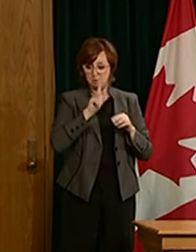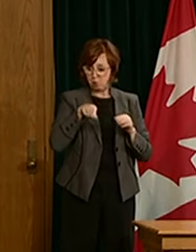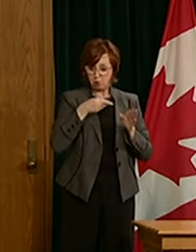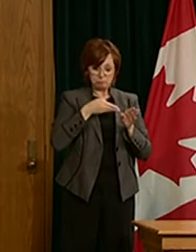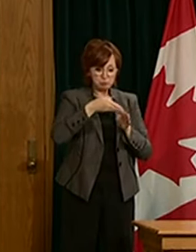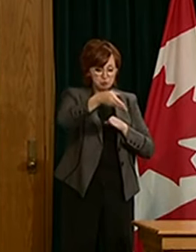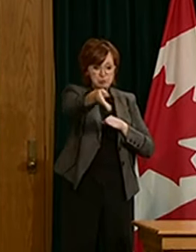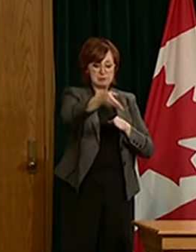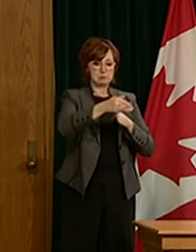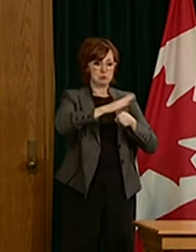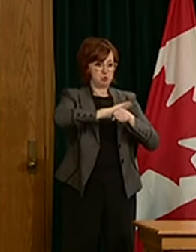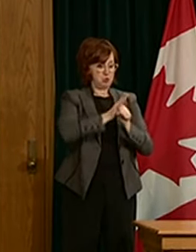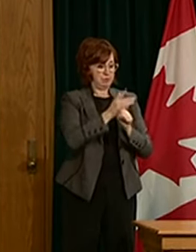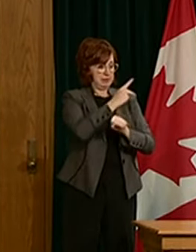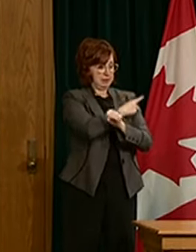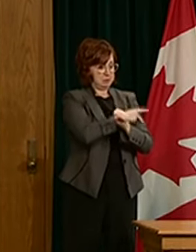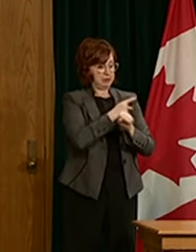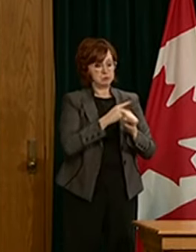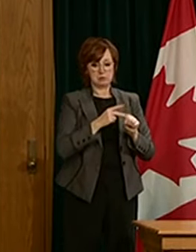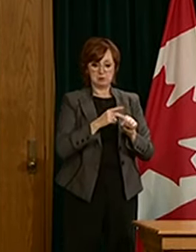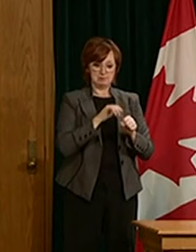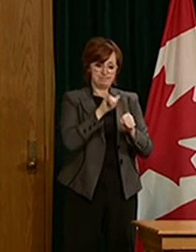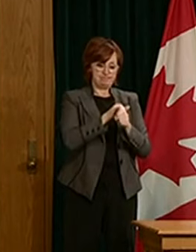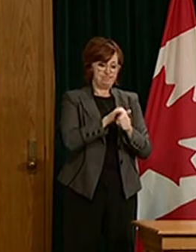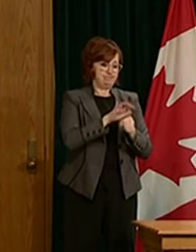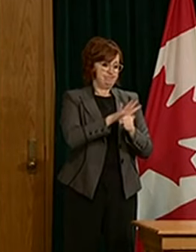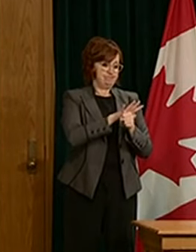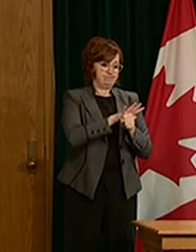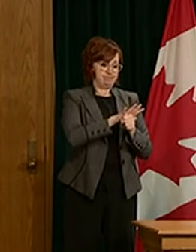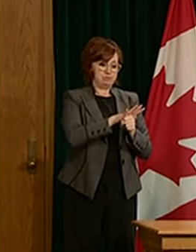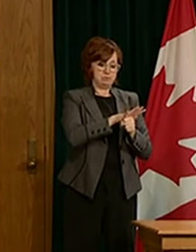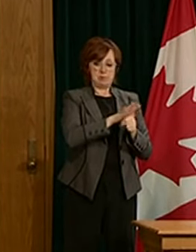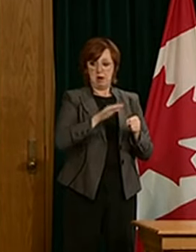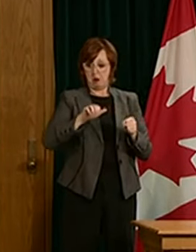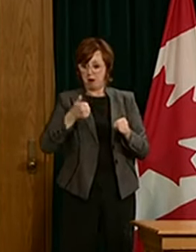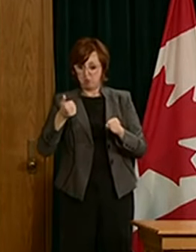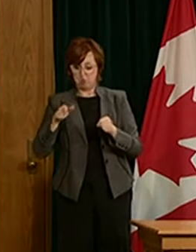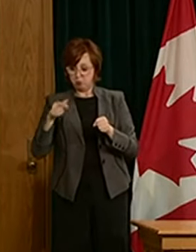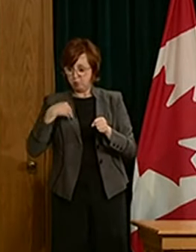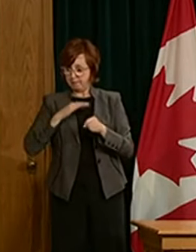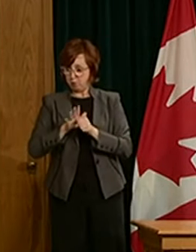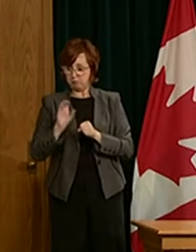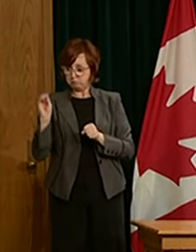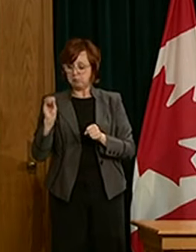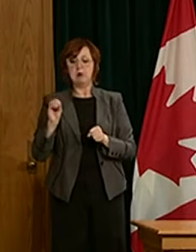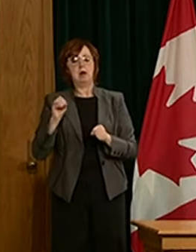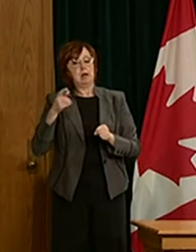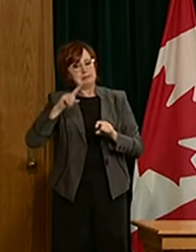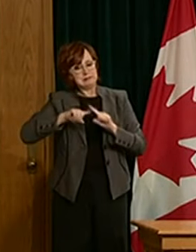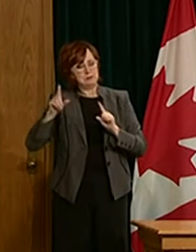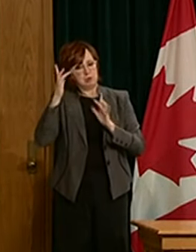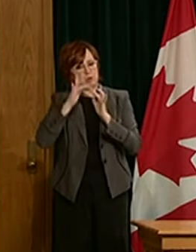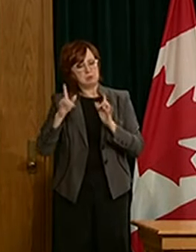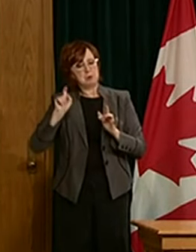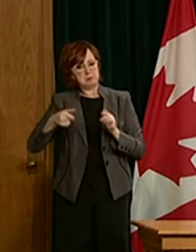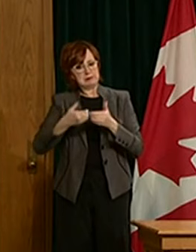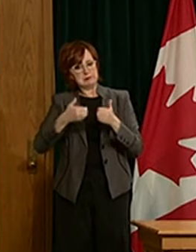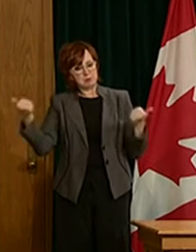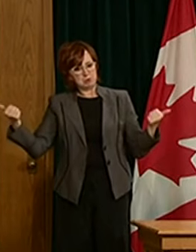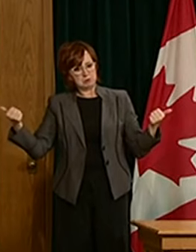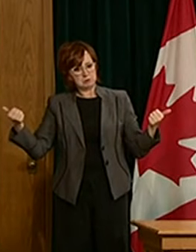be transferred and moved and admitted in other facilities that are admitting COVID patients. There are no